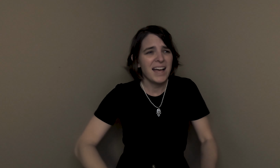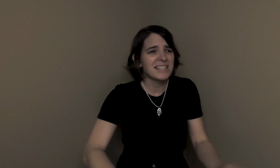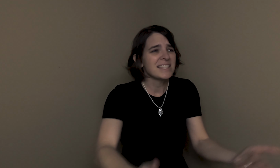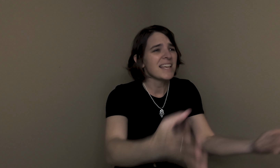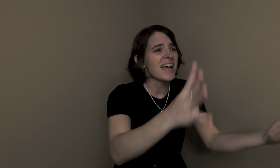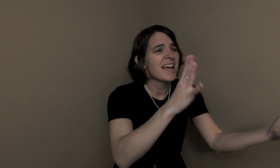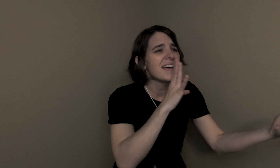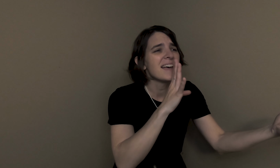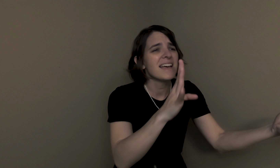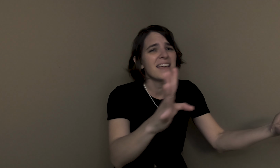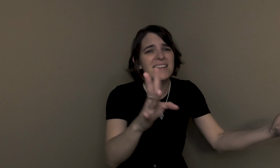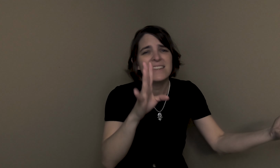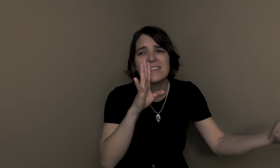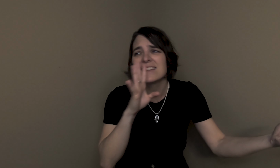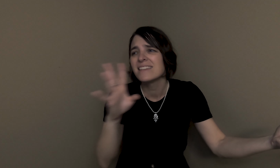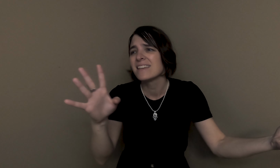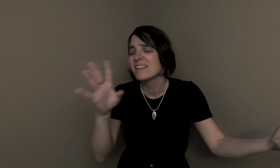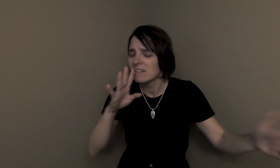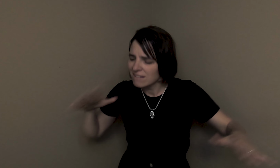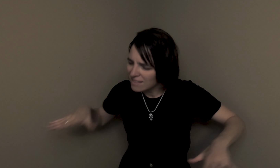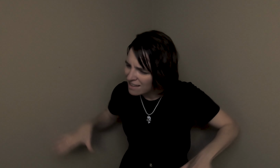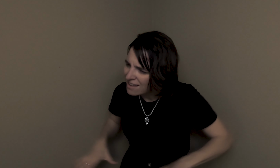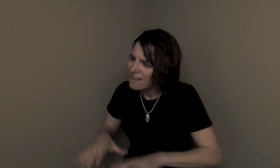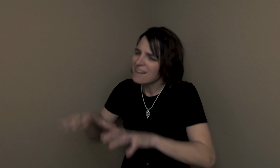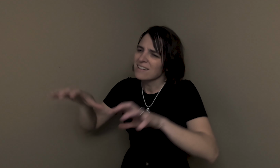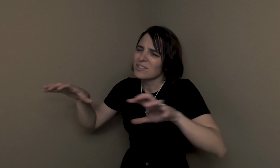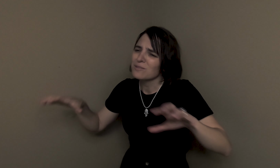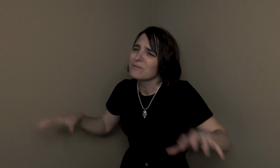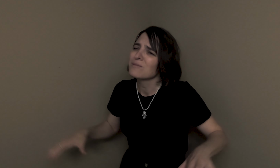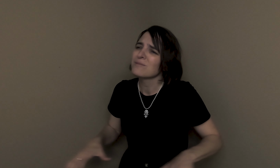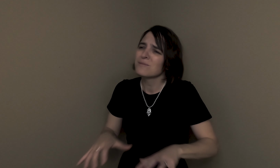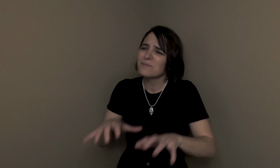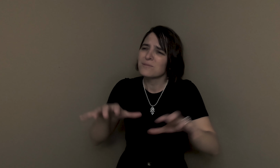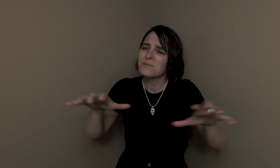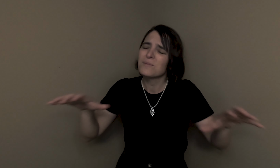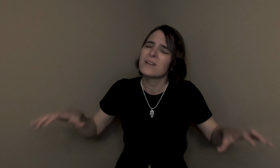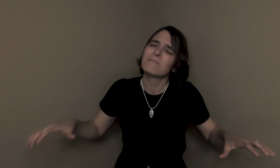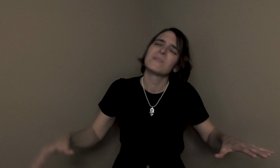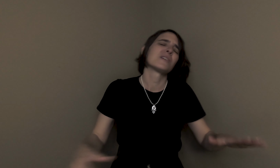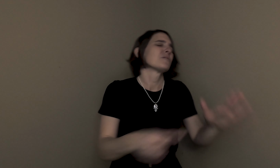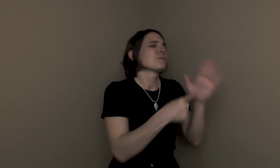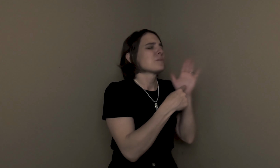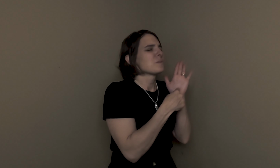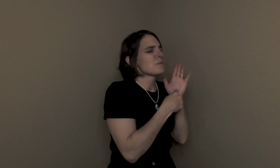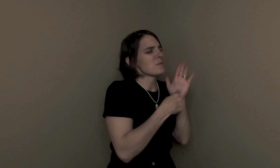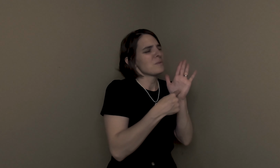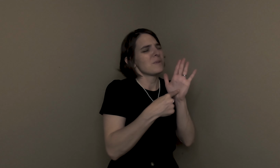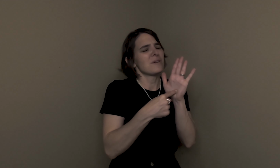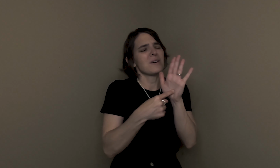say And all I do Point to the one